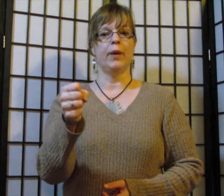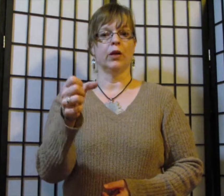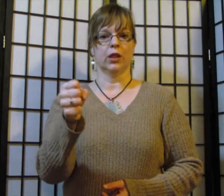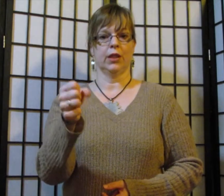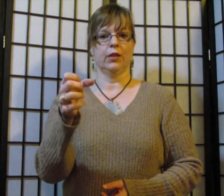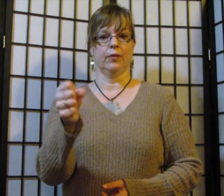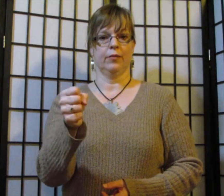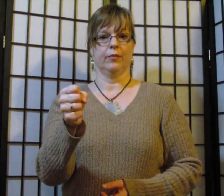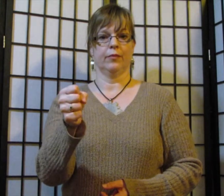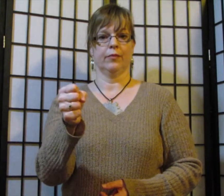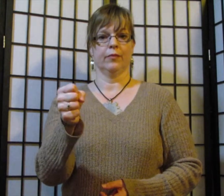Milk.